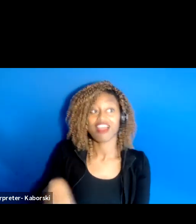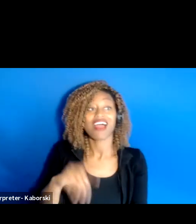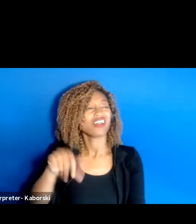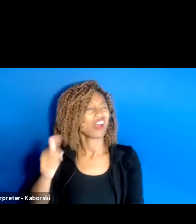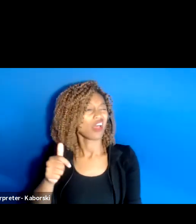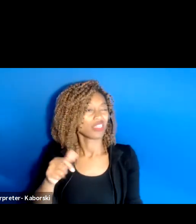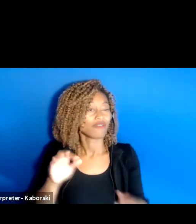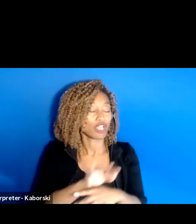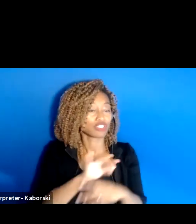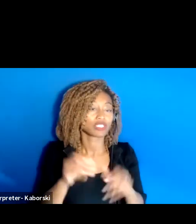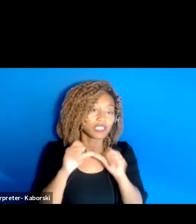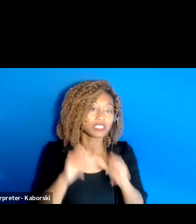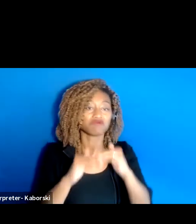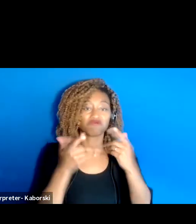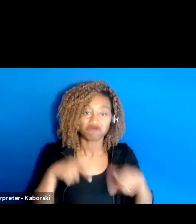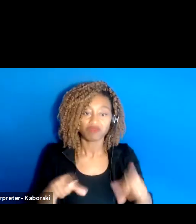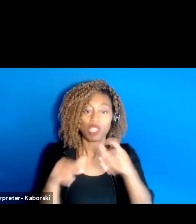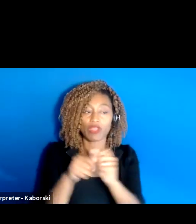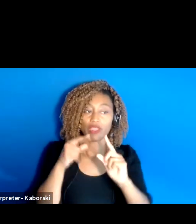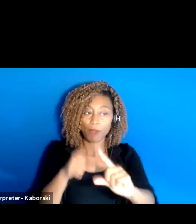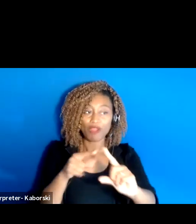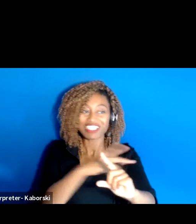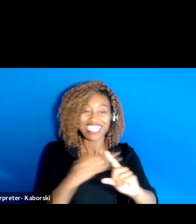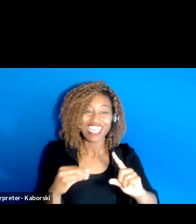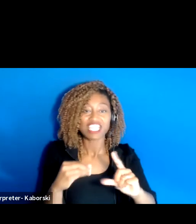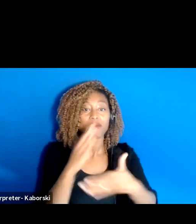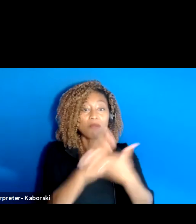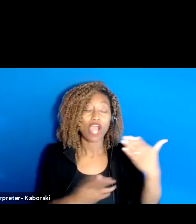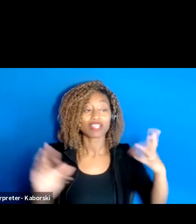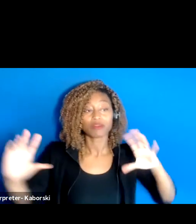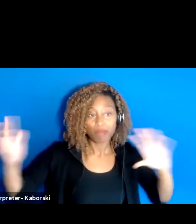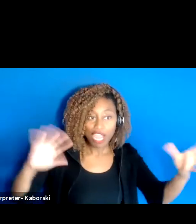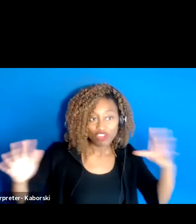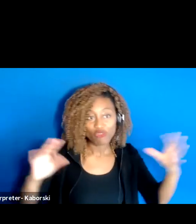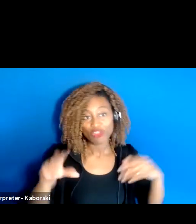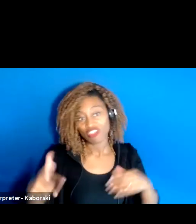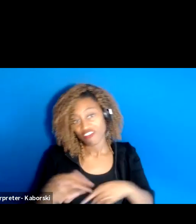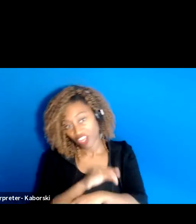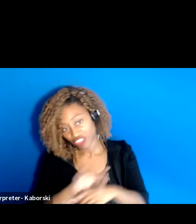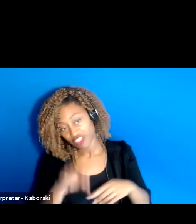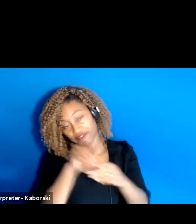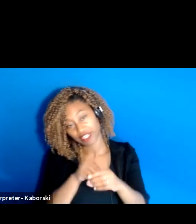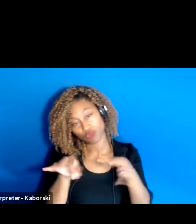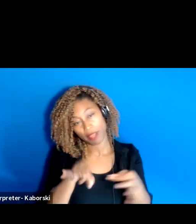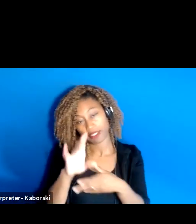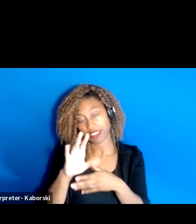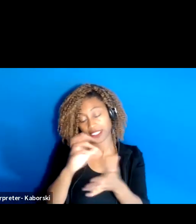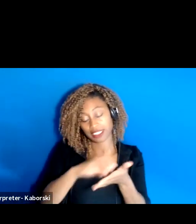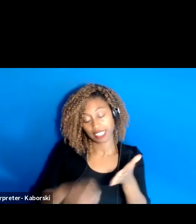functions consistent with the purpose and part that are comparable to other functions described in